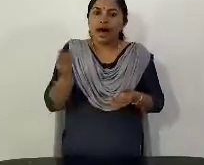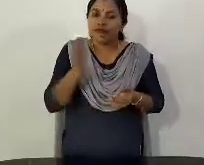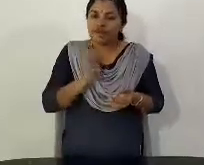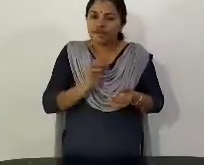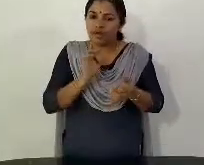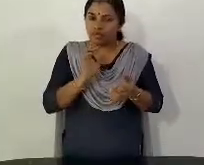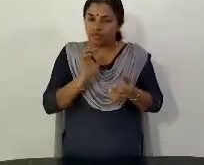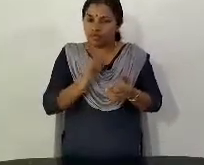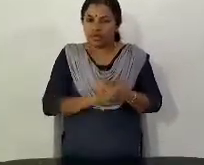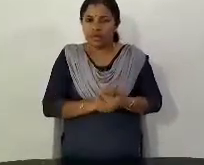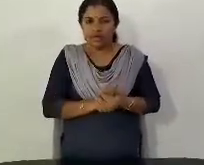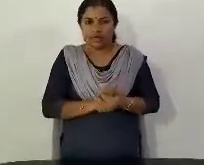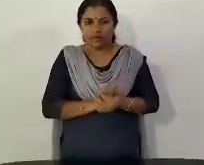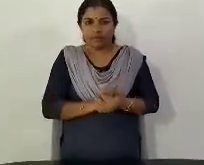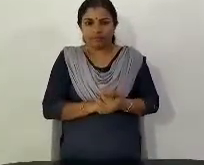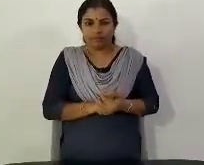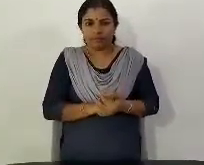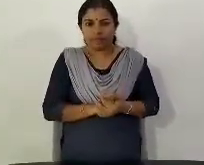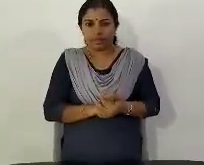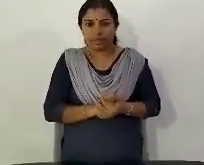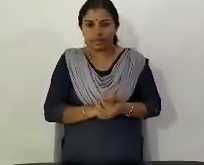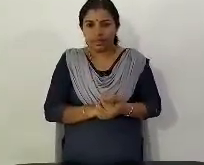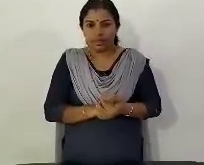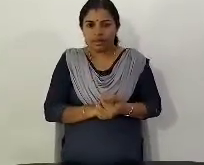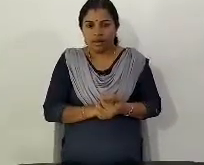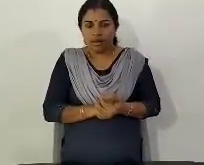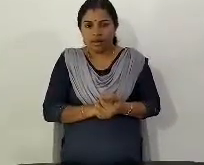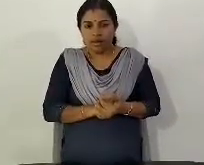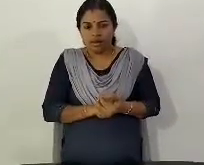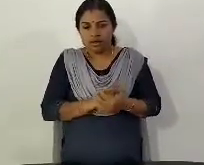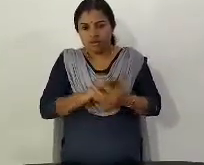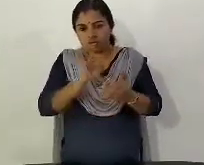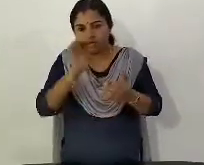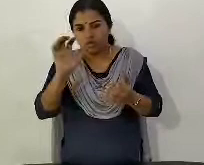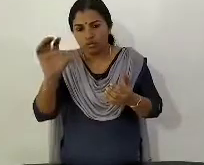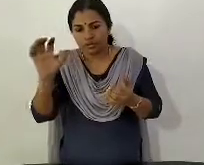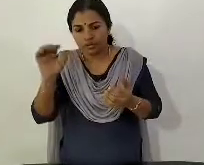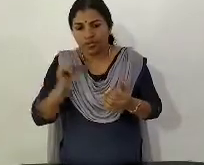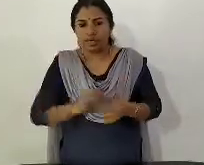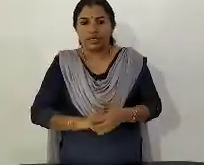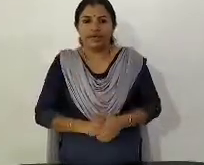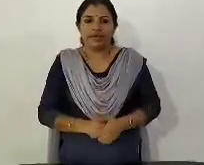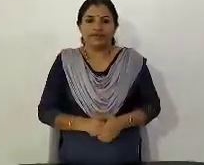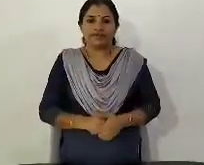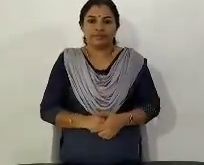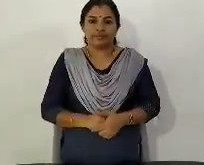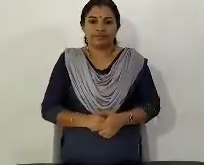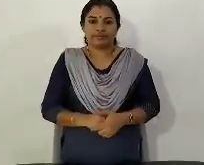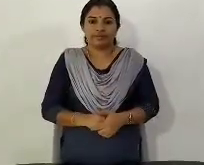then after exporting it, zoom the image.